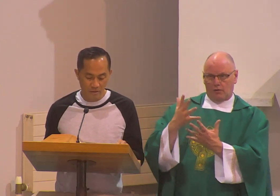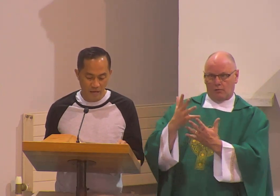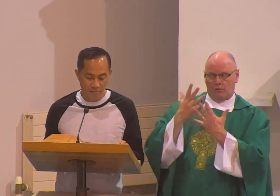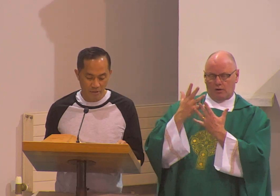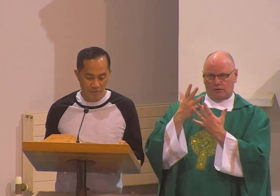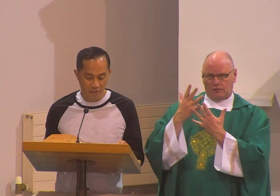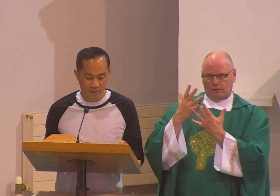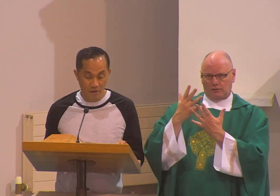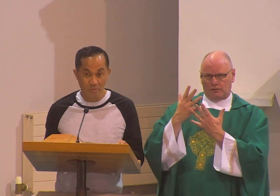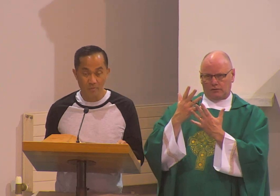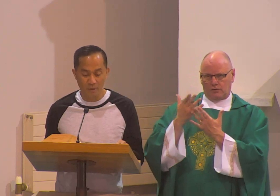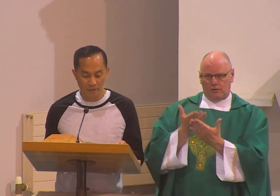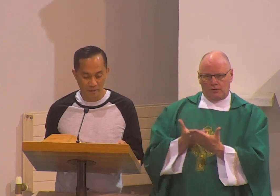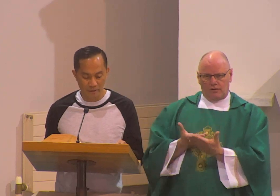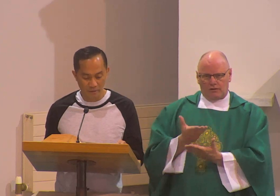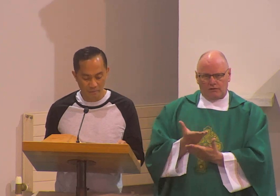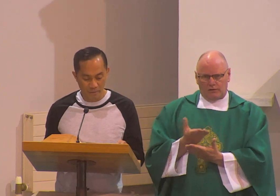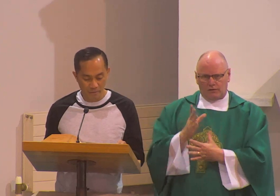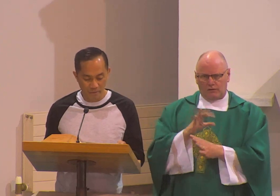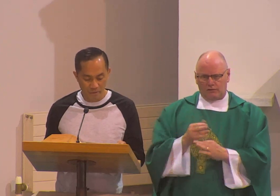the administering of the Spirit?